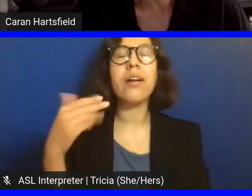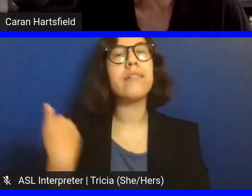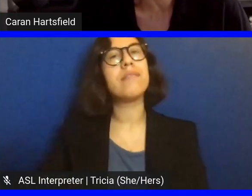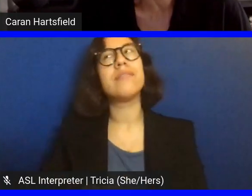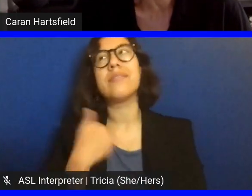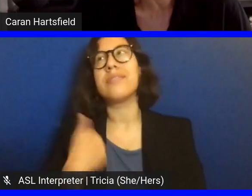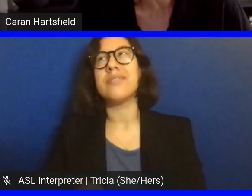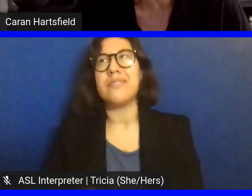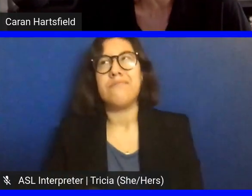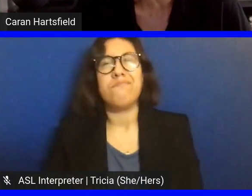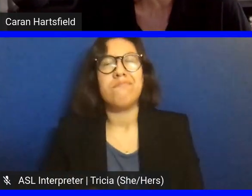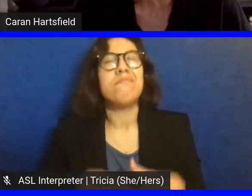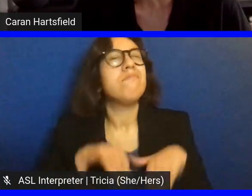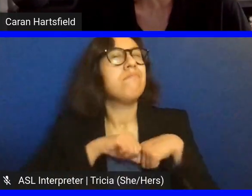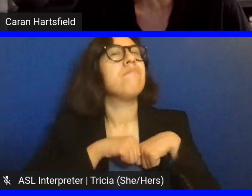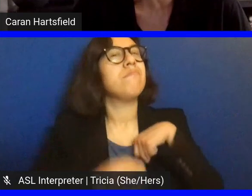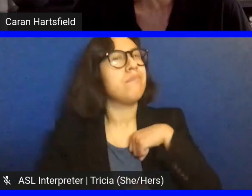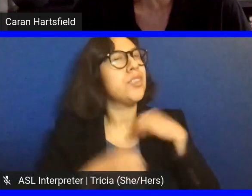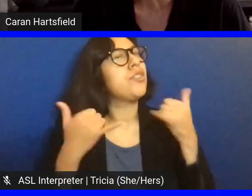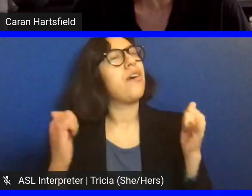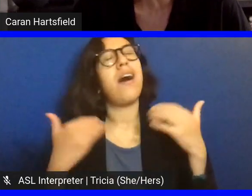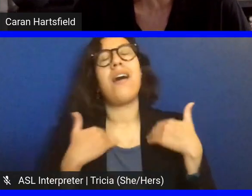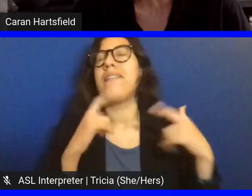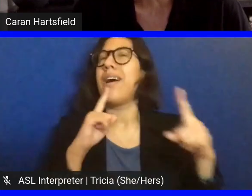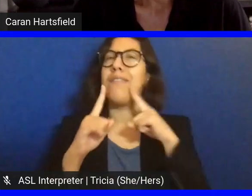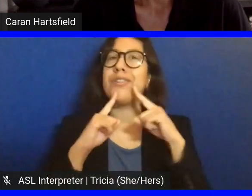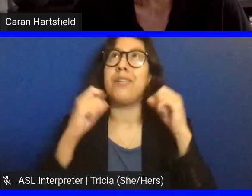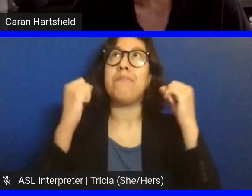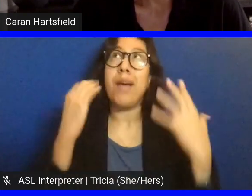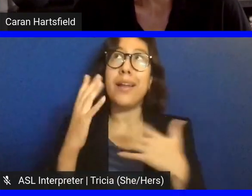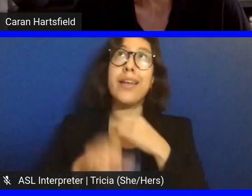still having these conversations so many years later.